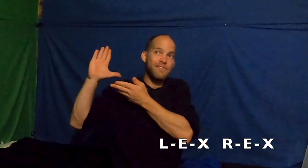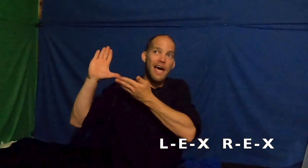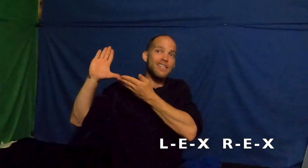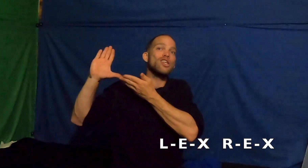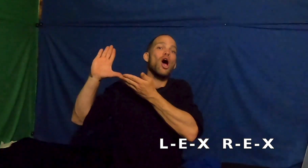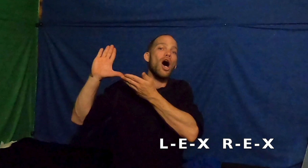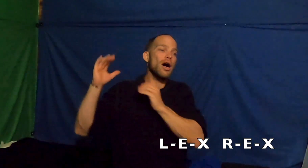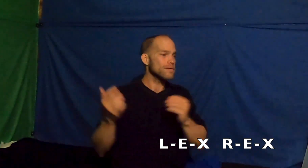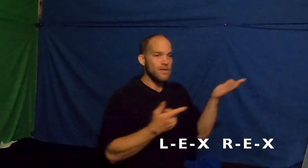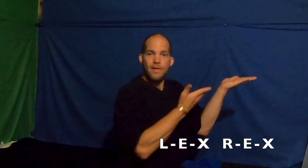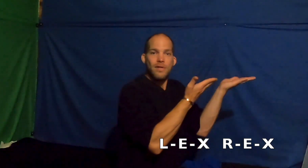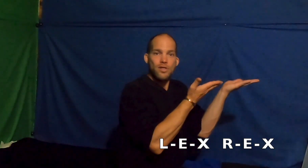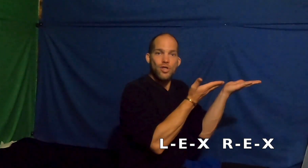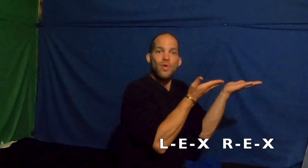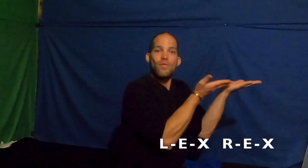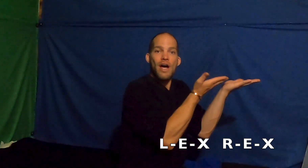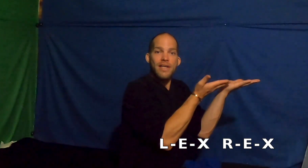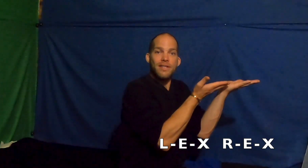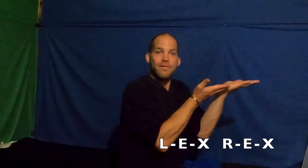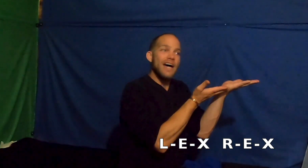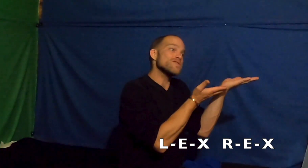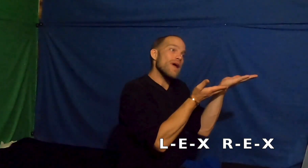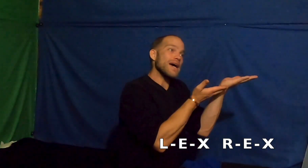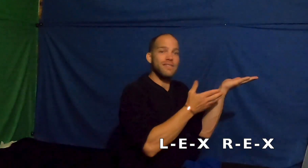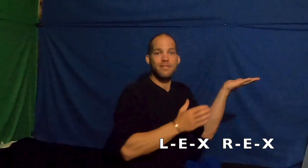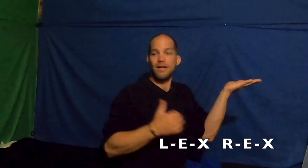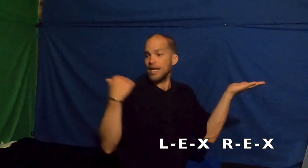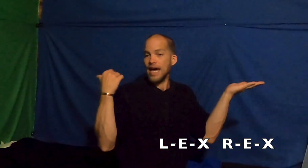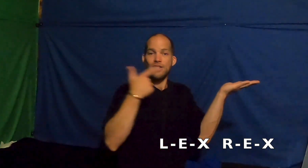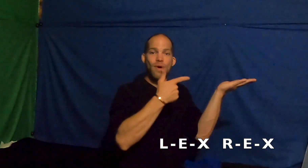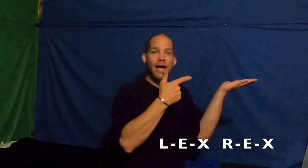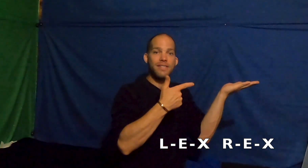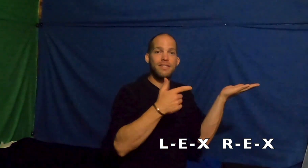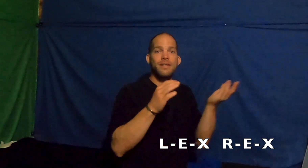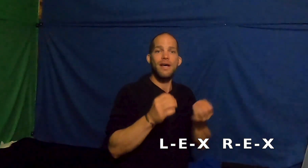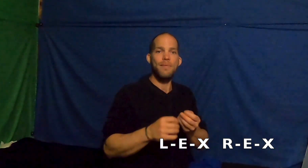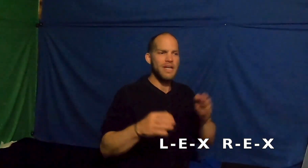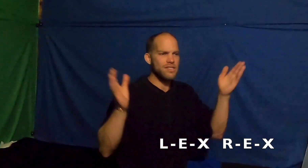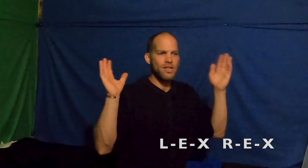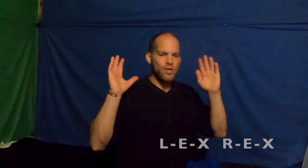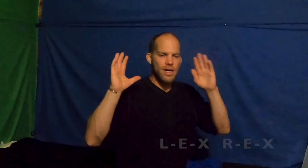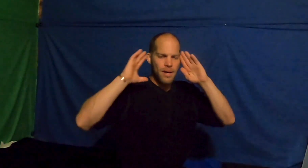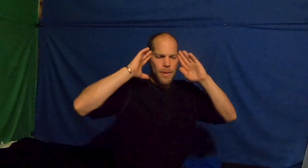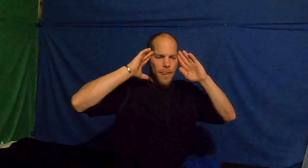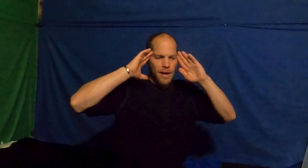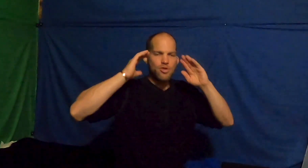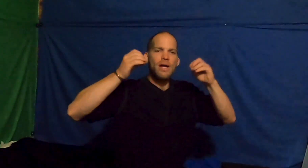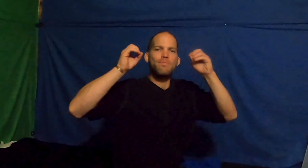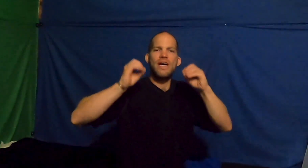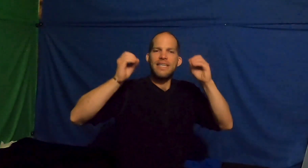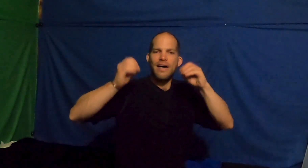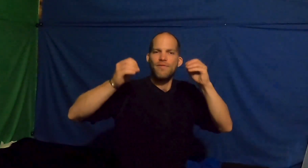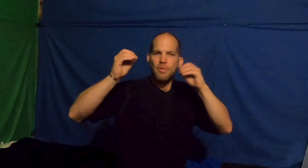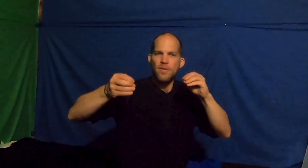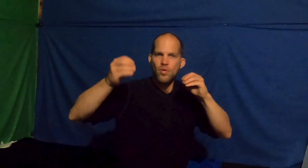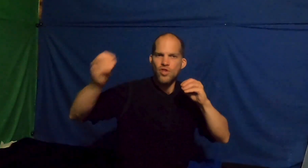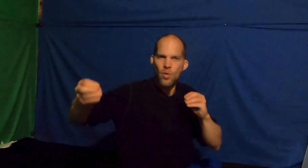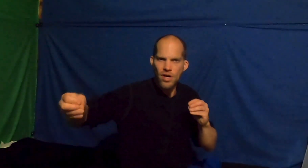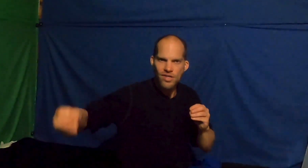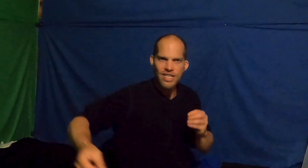as law to do it right as rex, lex rex. I mean, I'm trying to break it down for people who don't understand